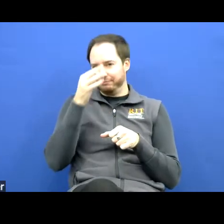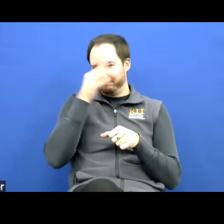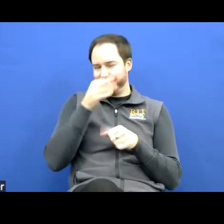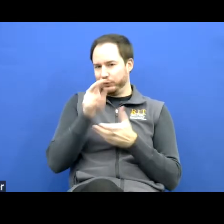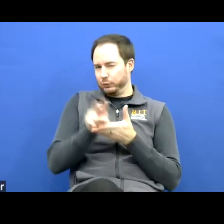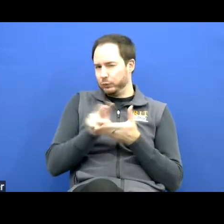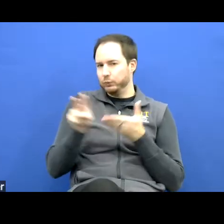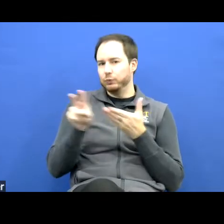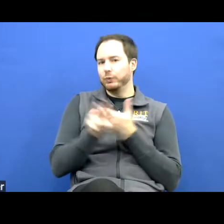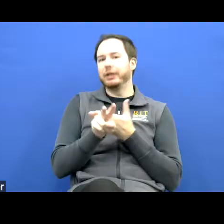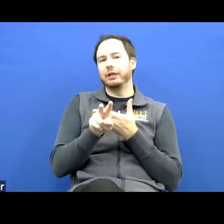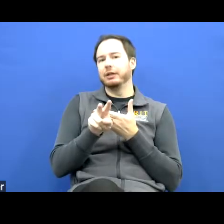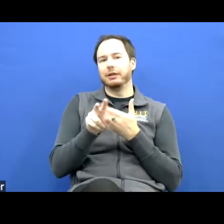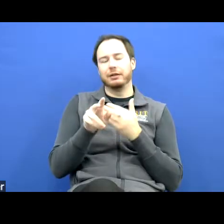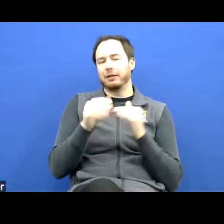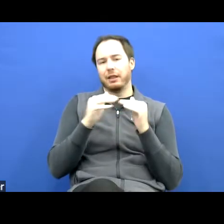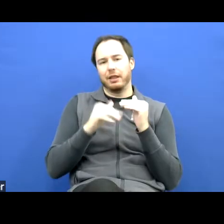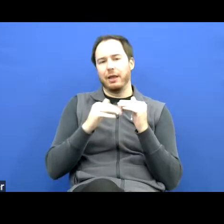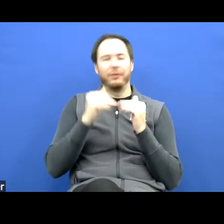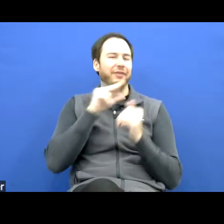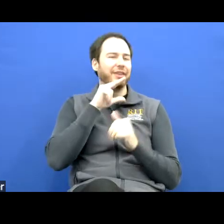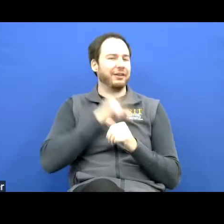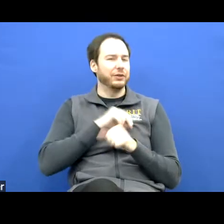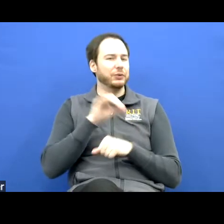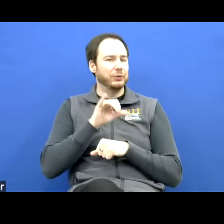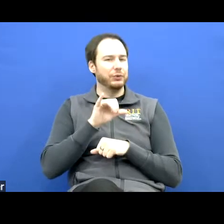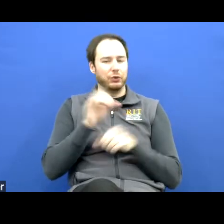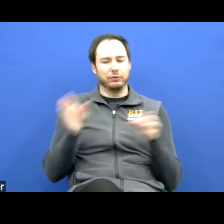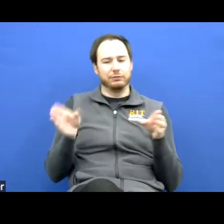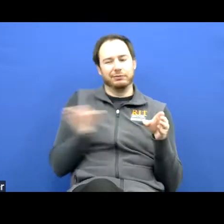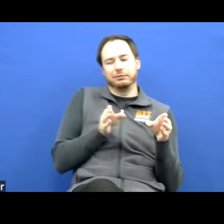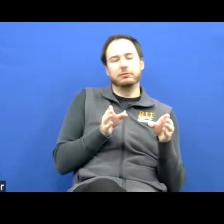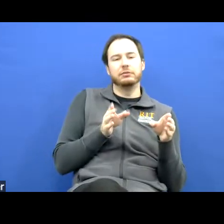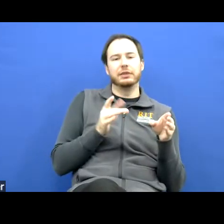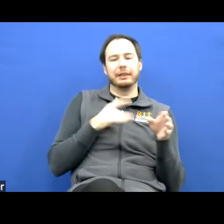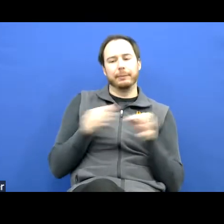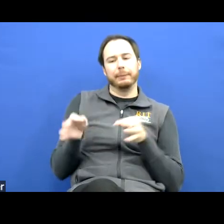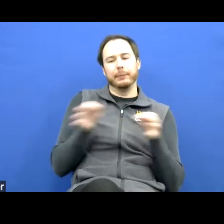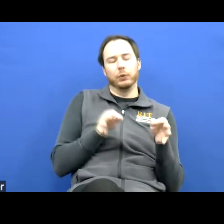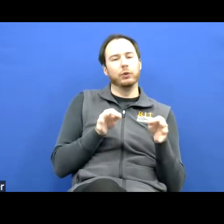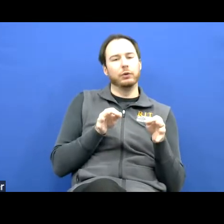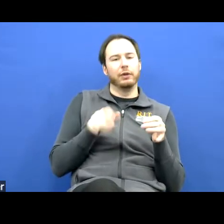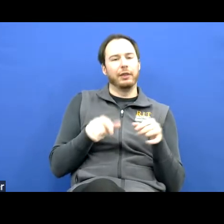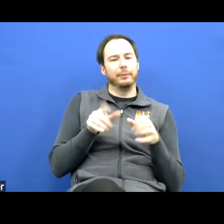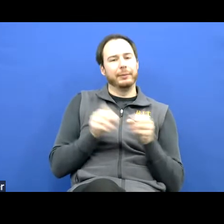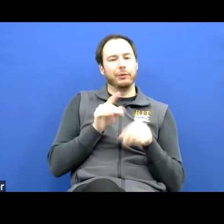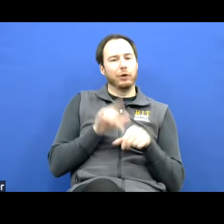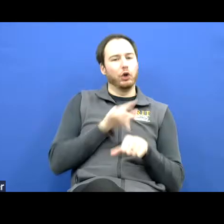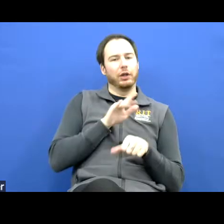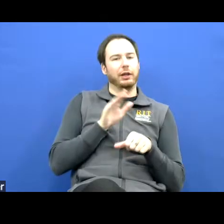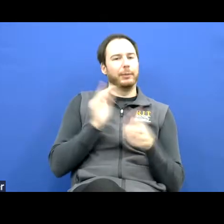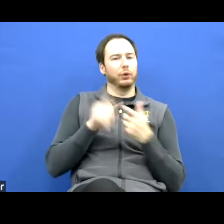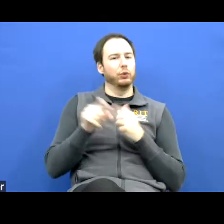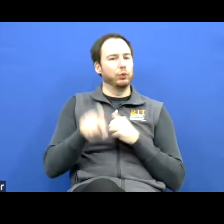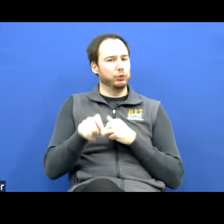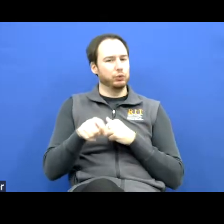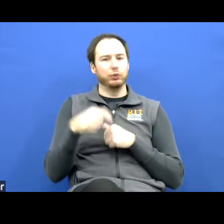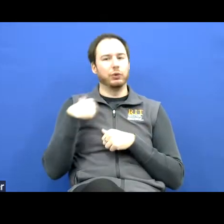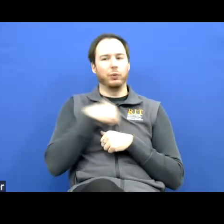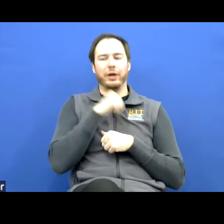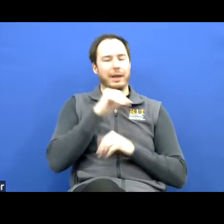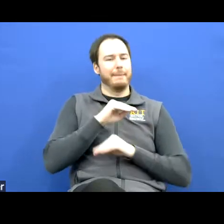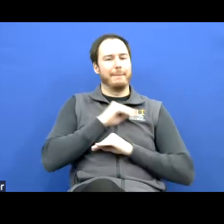we essentially have to, because of Thanksgiving, this particular meeting gets moved up a week earlier. So we did not meet that